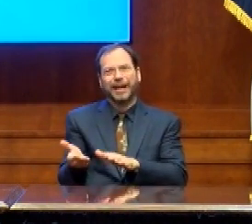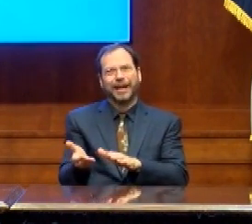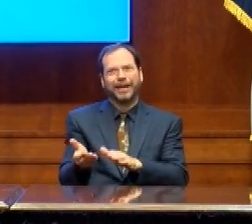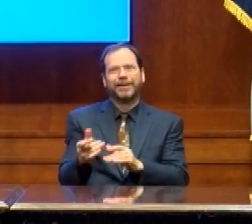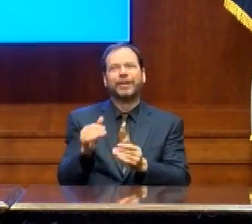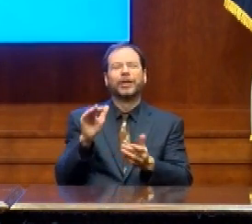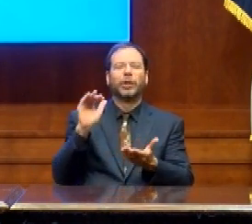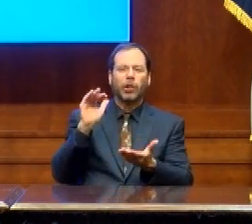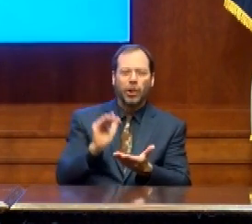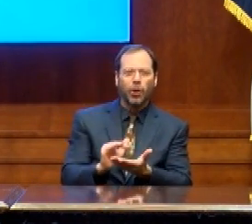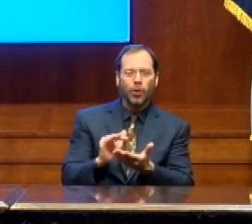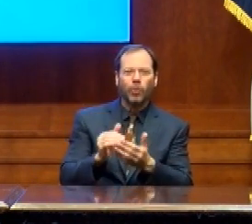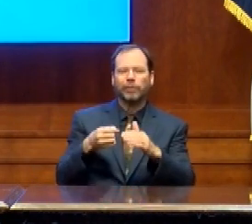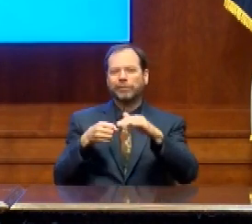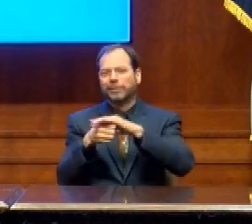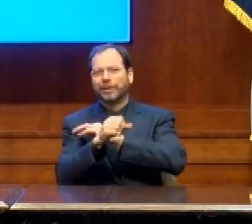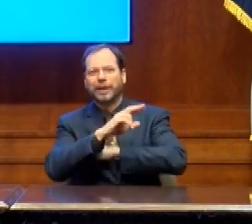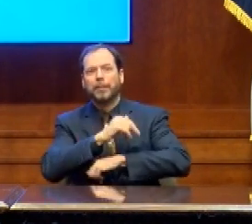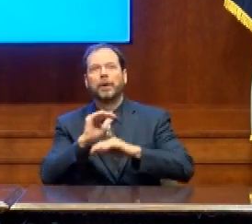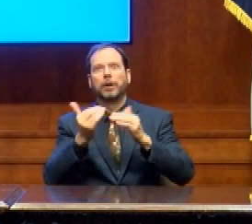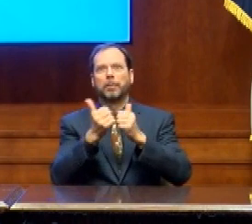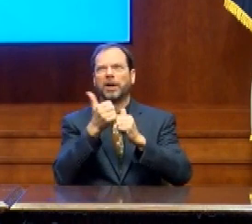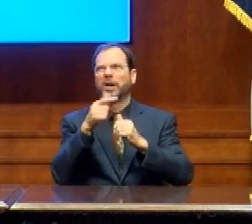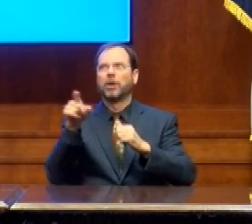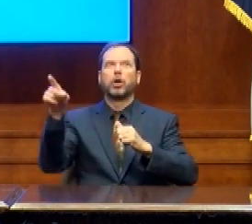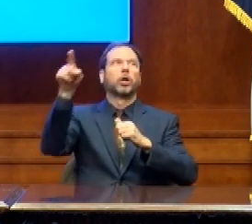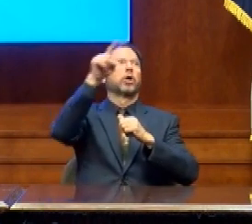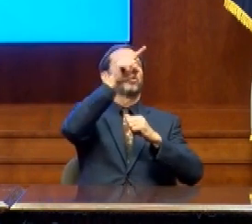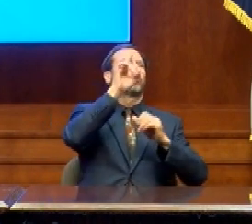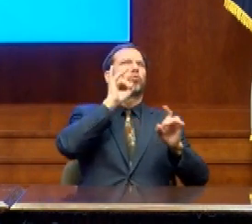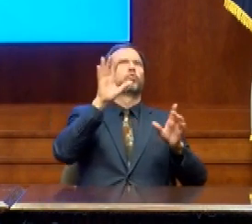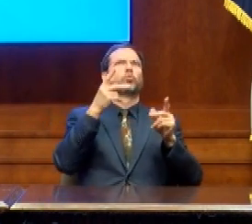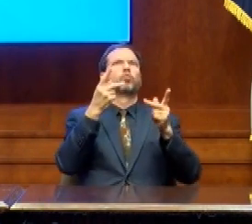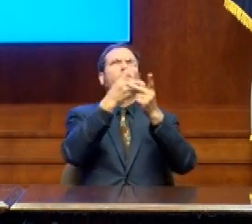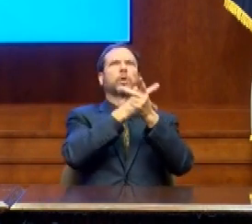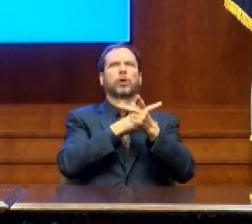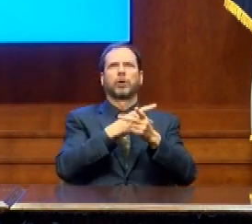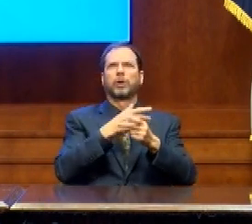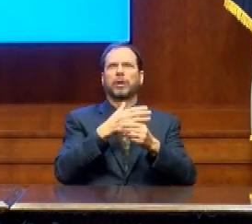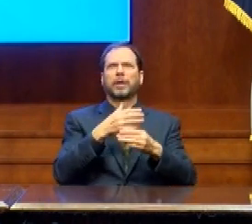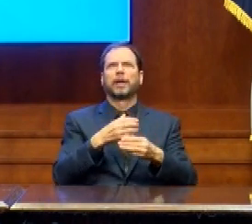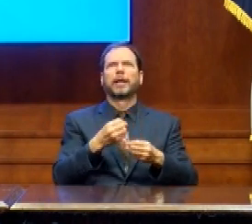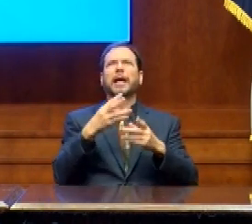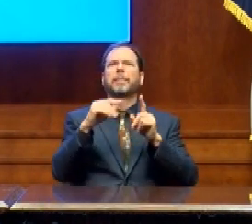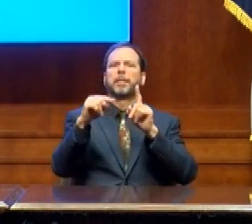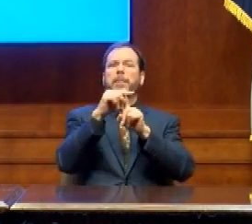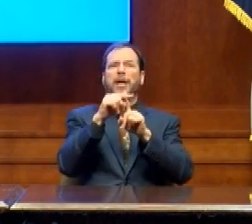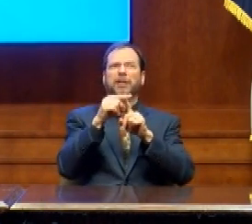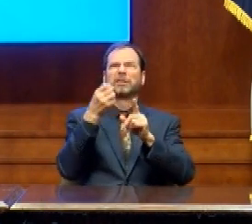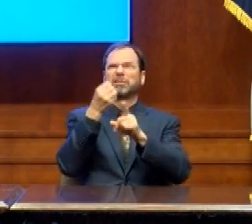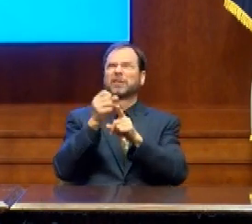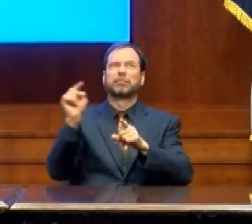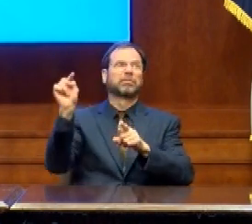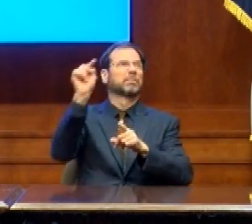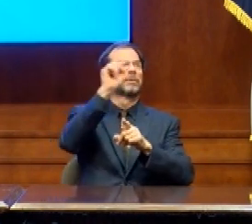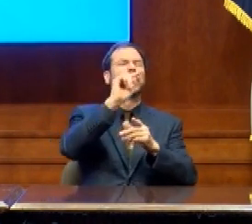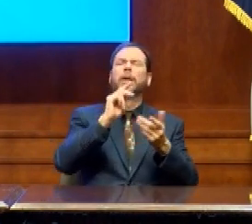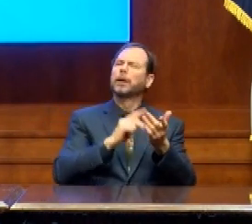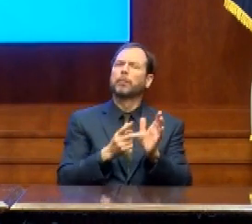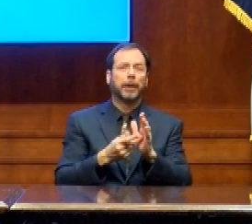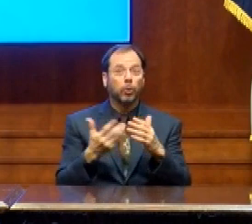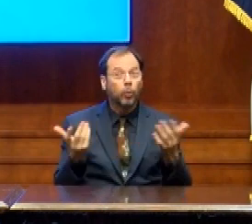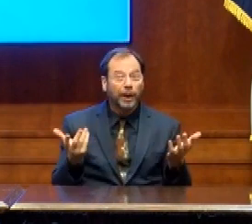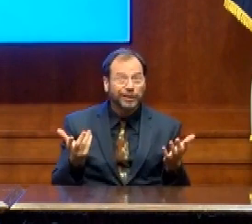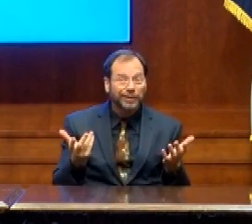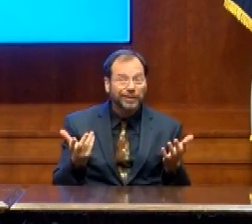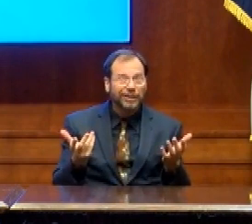deaths and a low number of hospitalizations in comparison to other states and in comparison to the positive test rates of other states, it